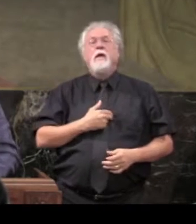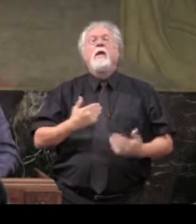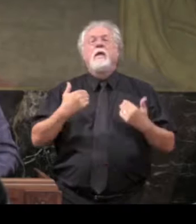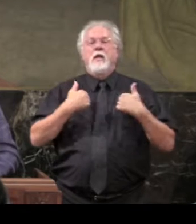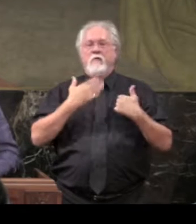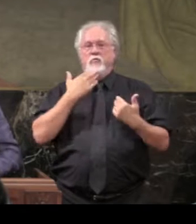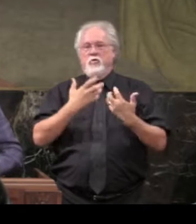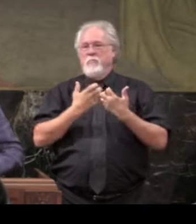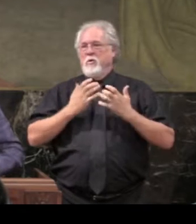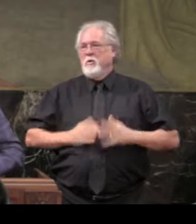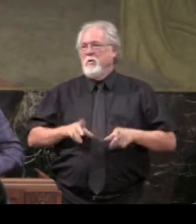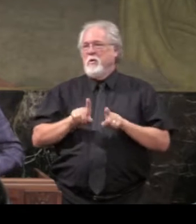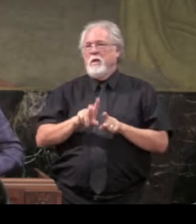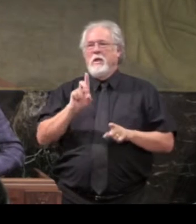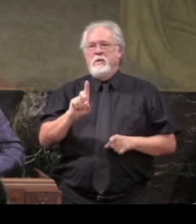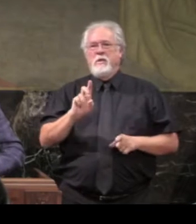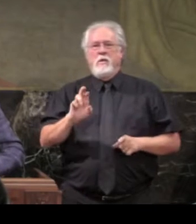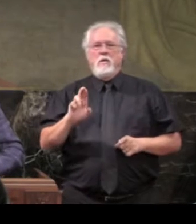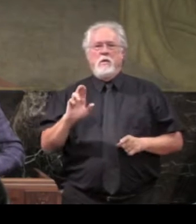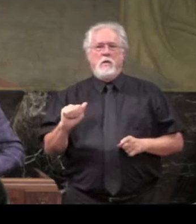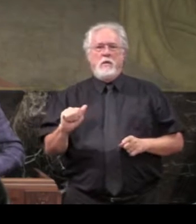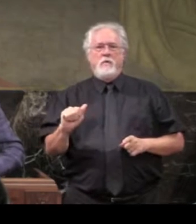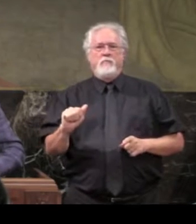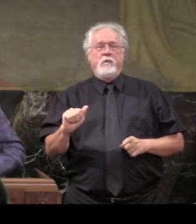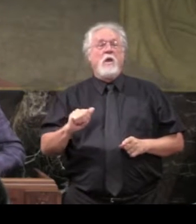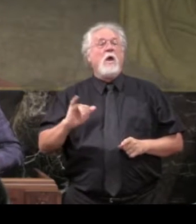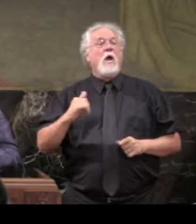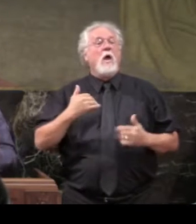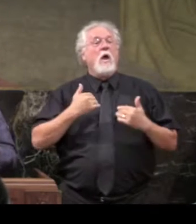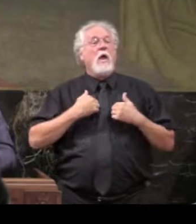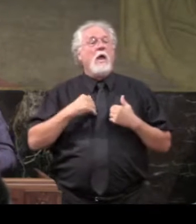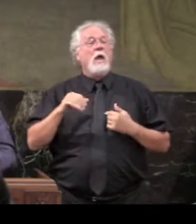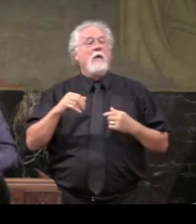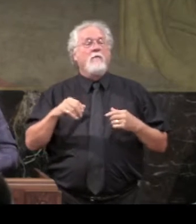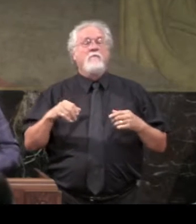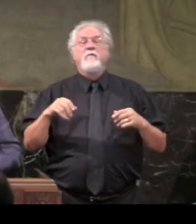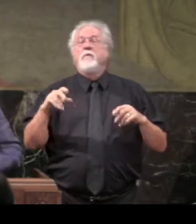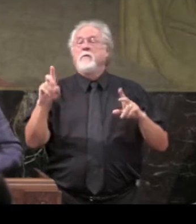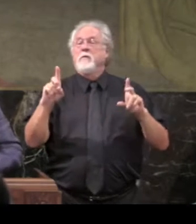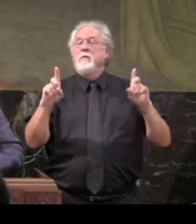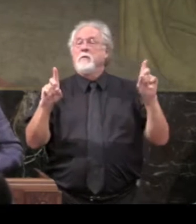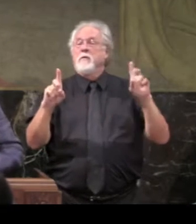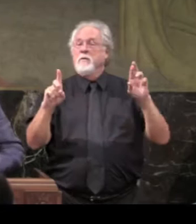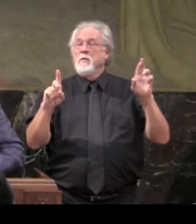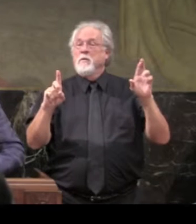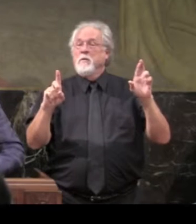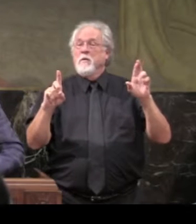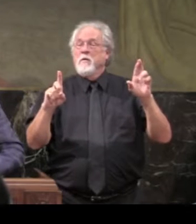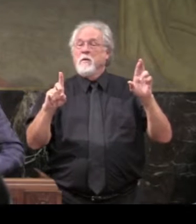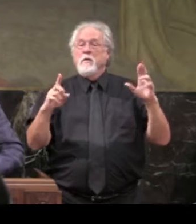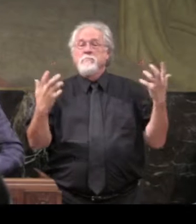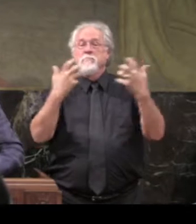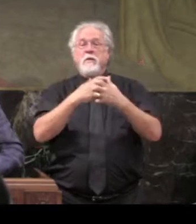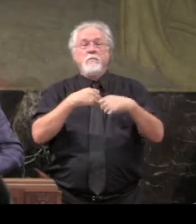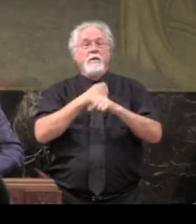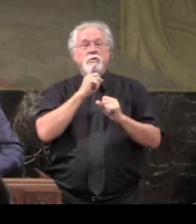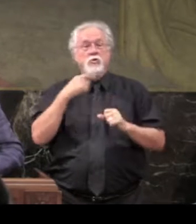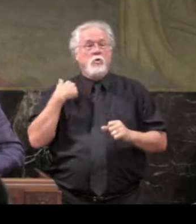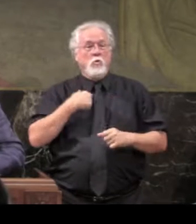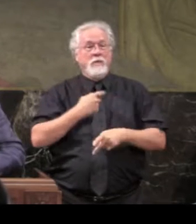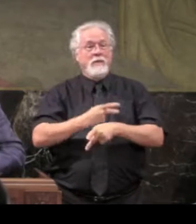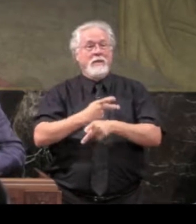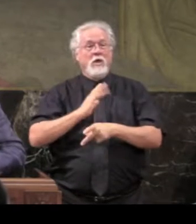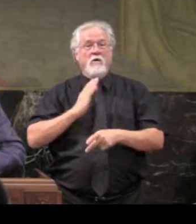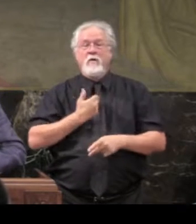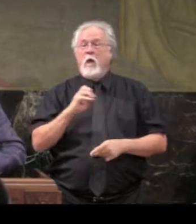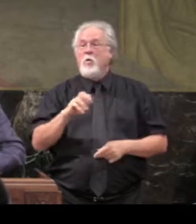good partners like the Delta Region Authority. We also have a bipartisan spirit when it comes to making sure that we're taking care of